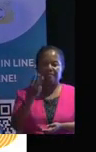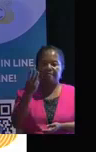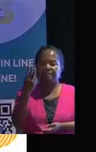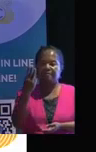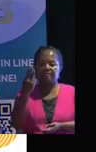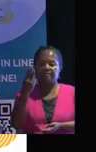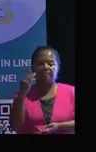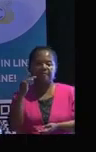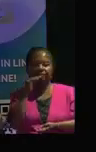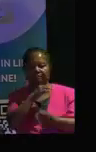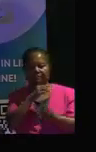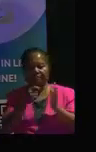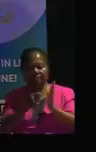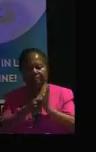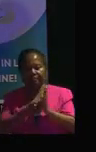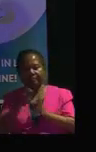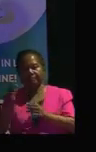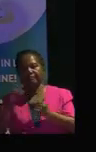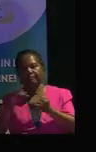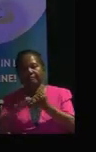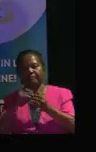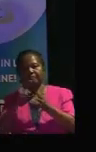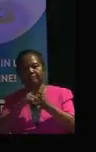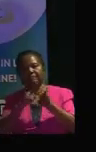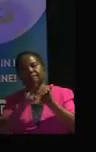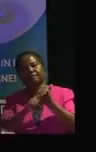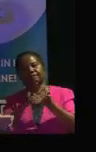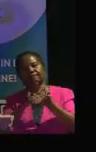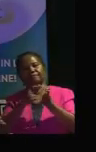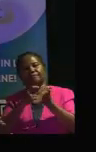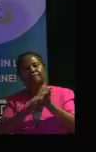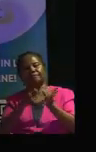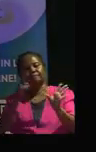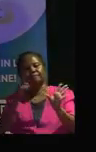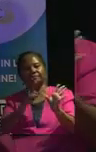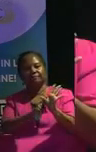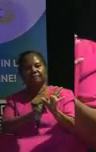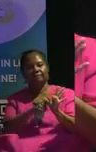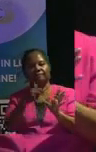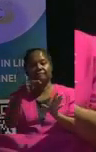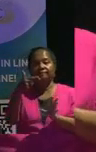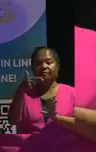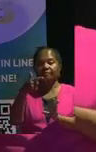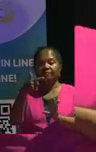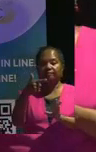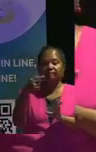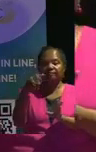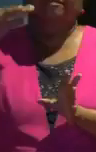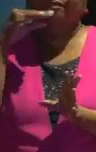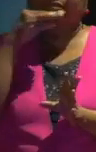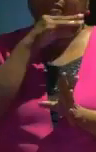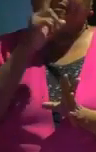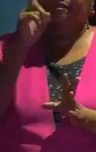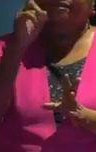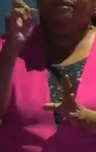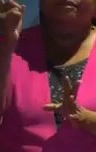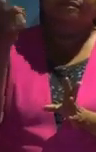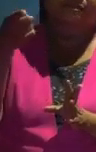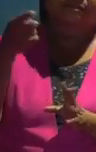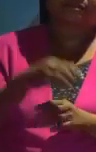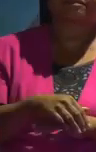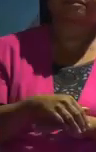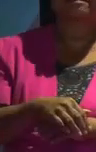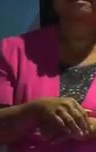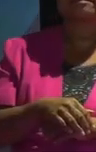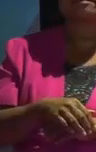300 kina. Salary is 700 kina, so it will be a total of 1,000 kina because we went